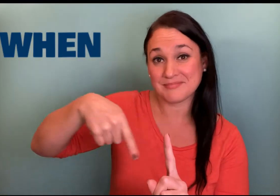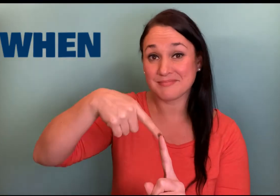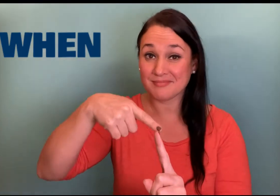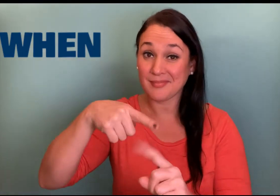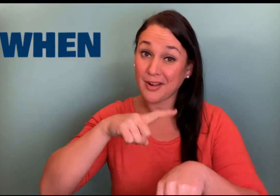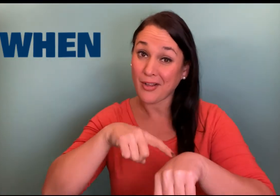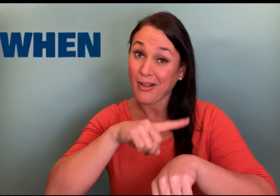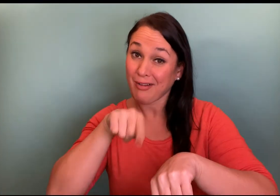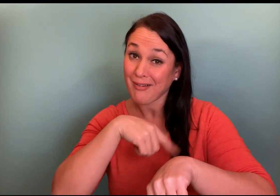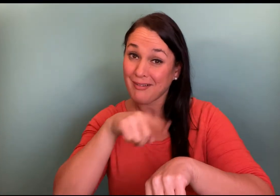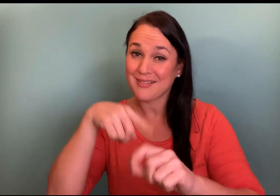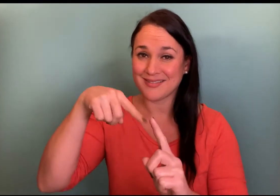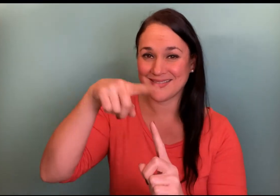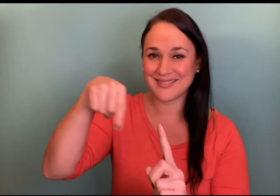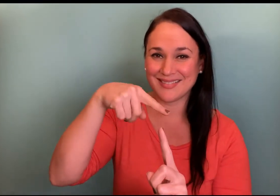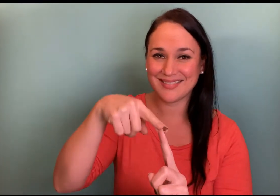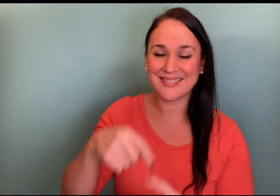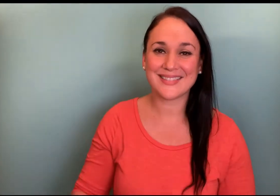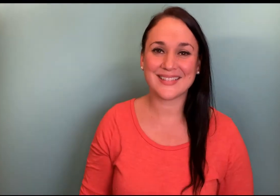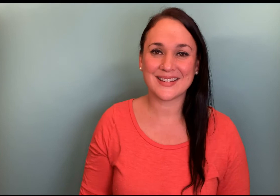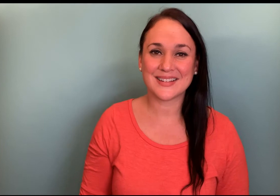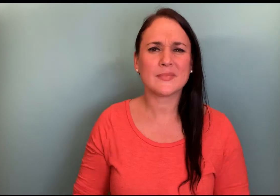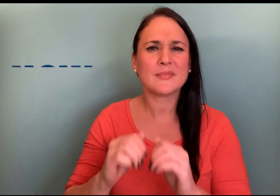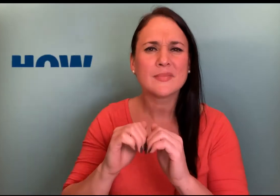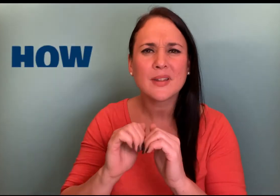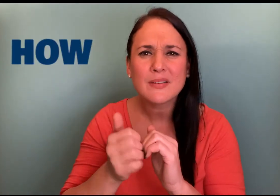Kind of like a time clock going around the clock. How?